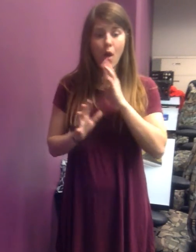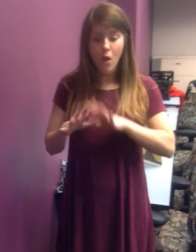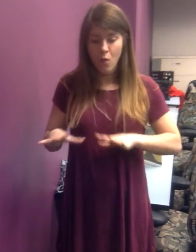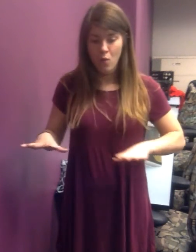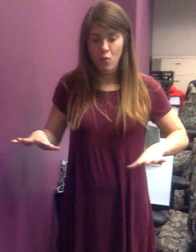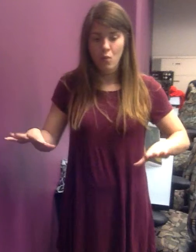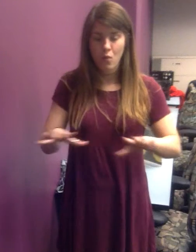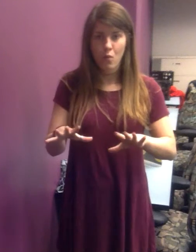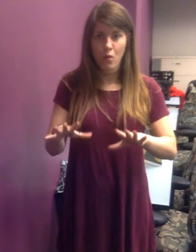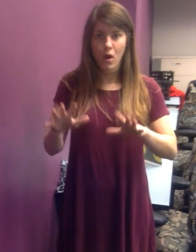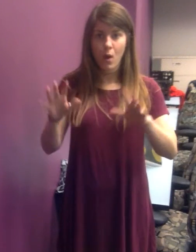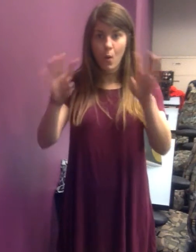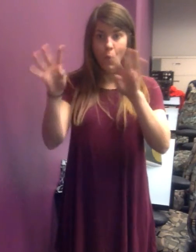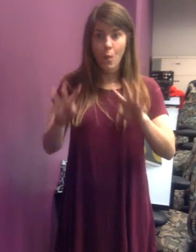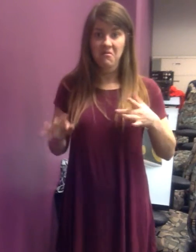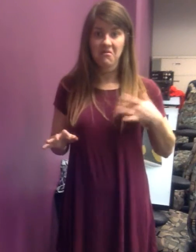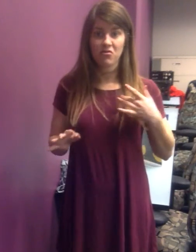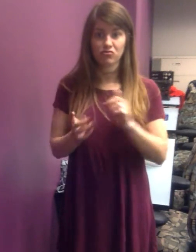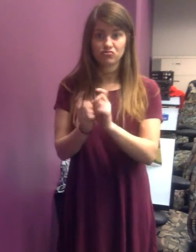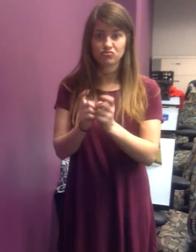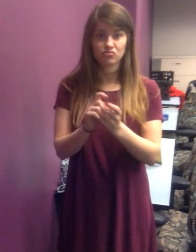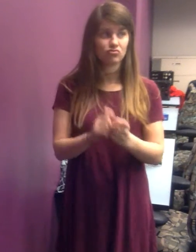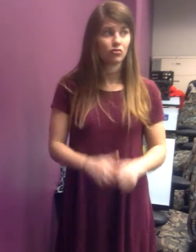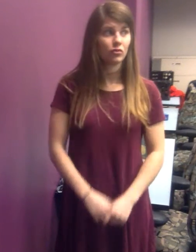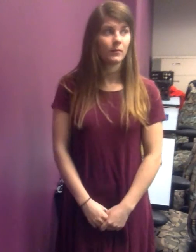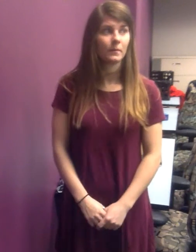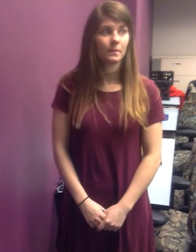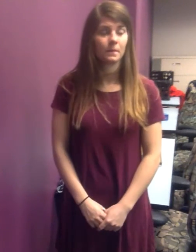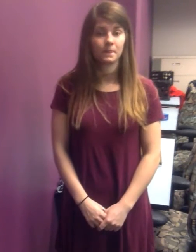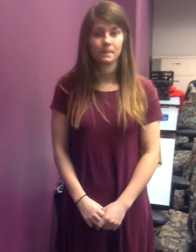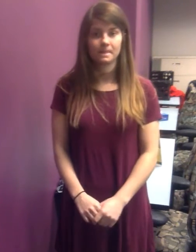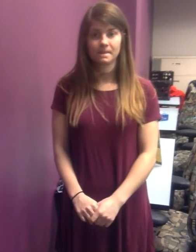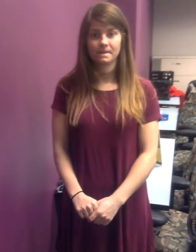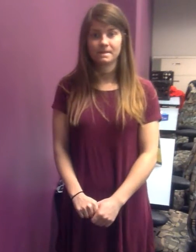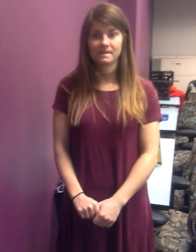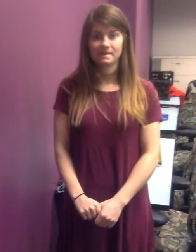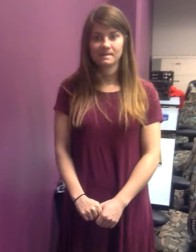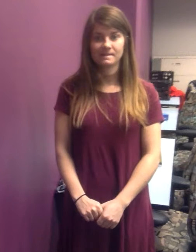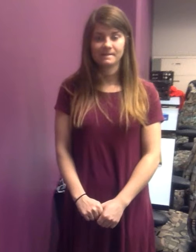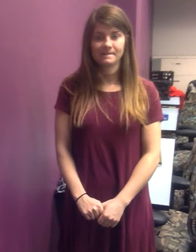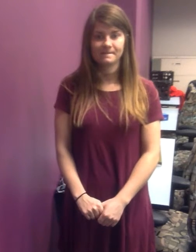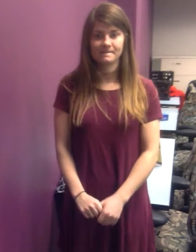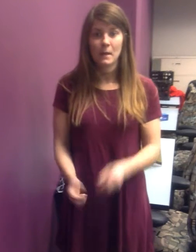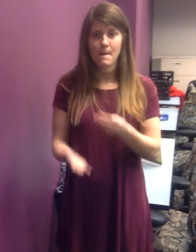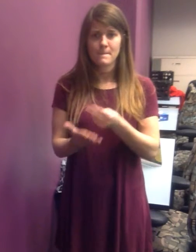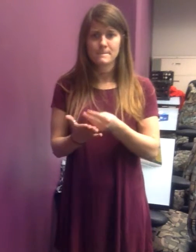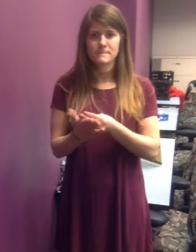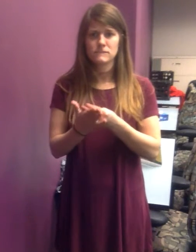have been unwilling to impose a tax on themselves in order to protect generations as yet unborn. It may be that